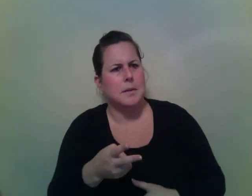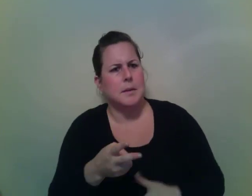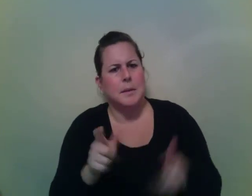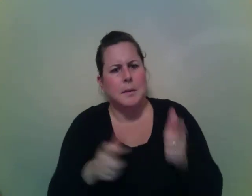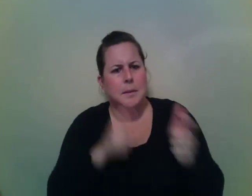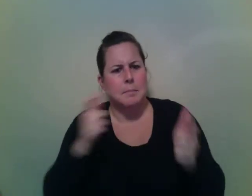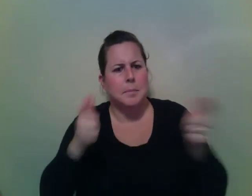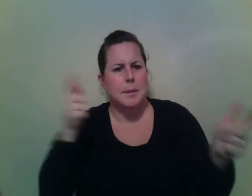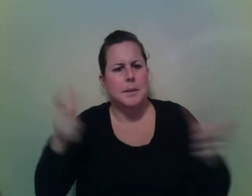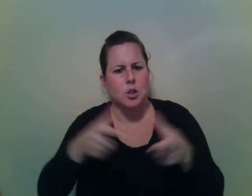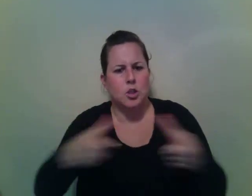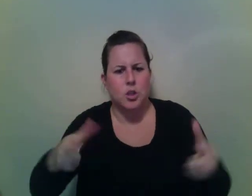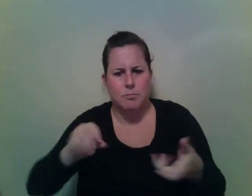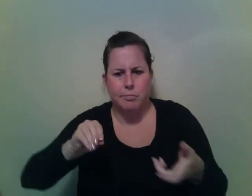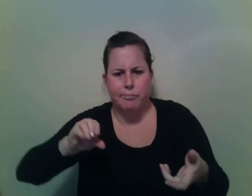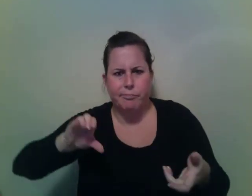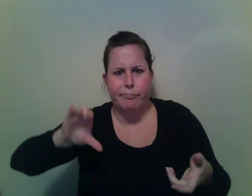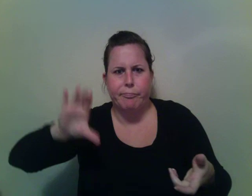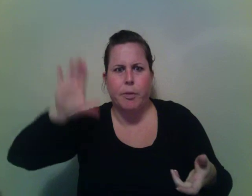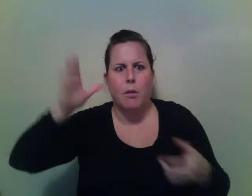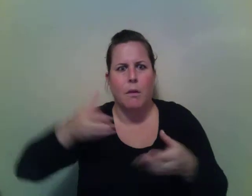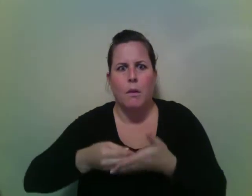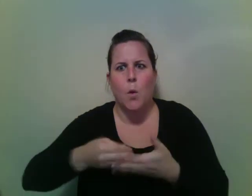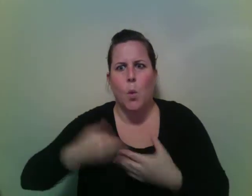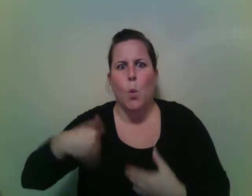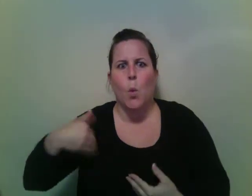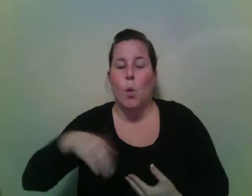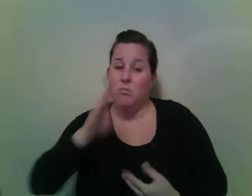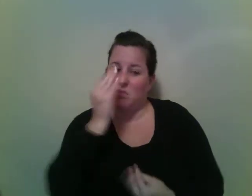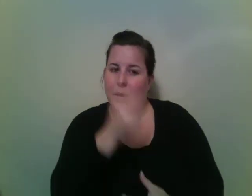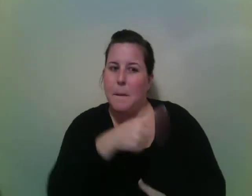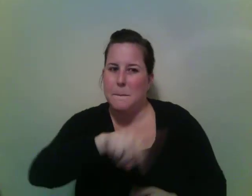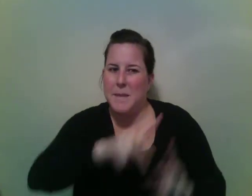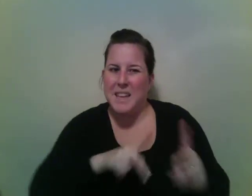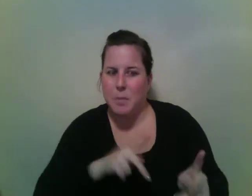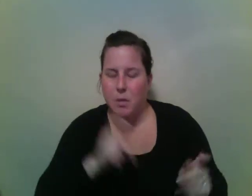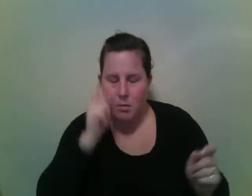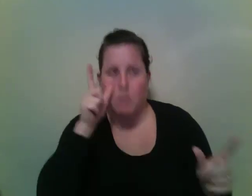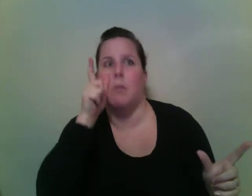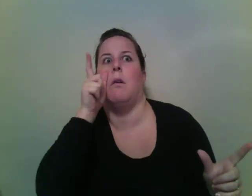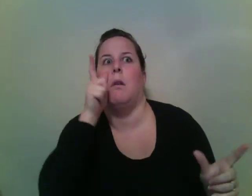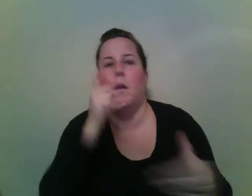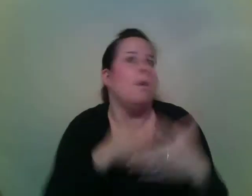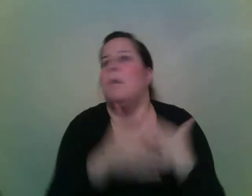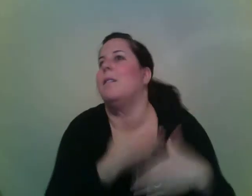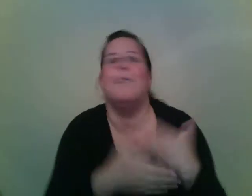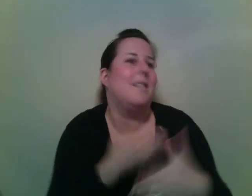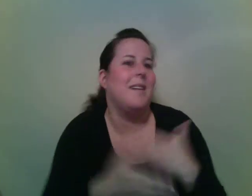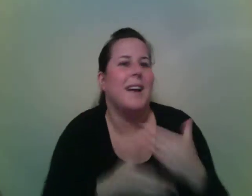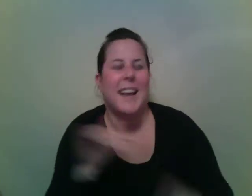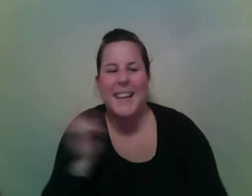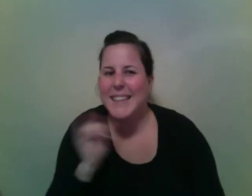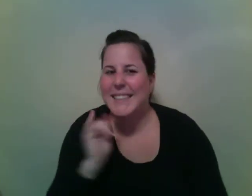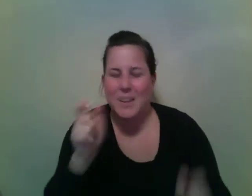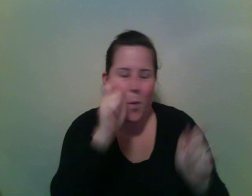checks from Young Living, I'm telling you what, it weights their foot down. It's like some iron in their foot saying, okay,